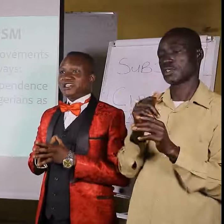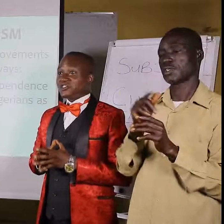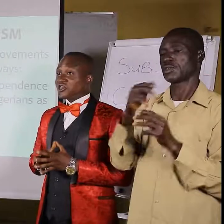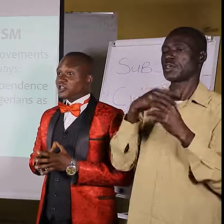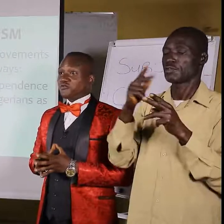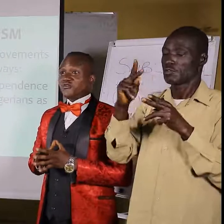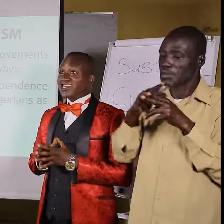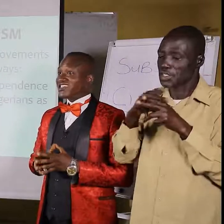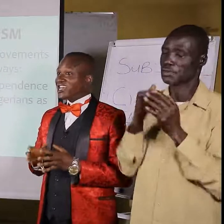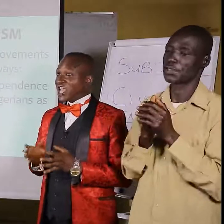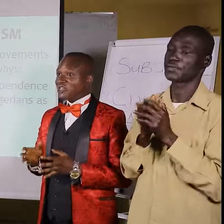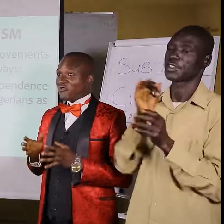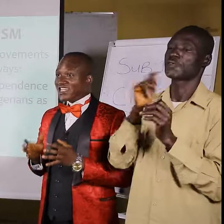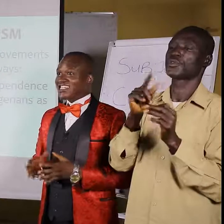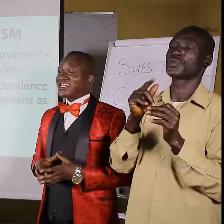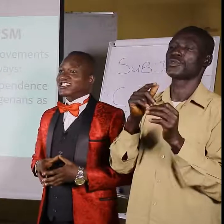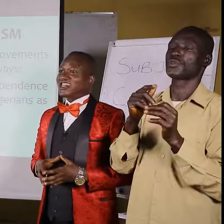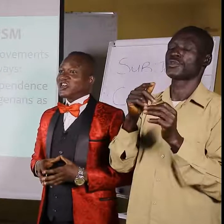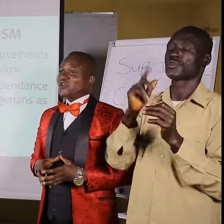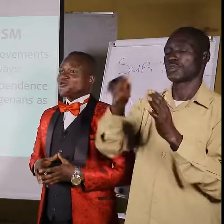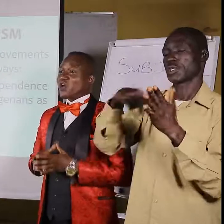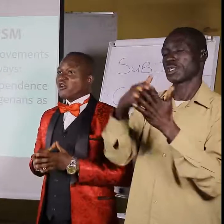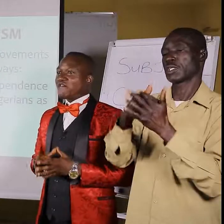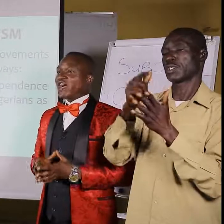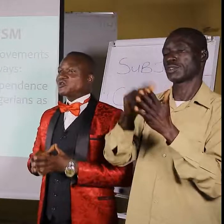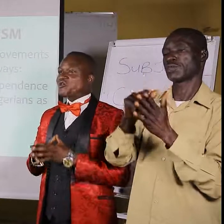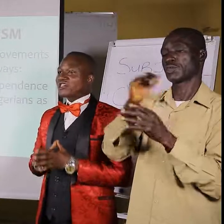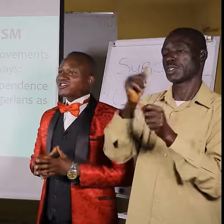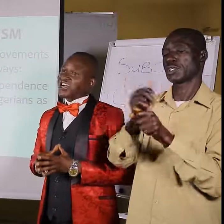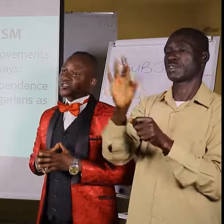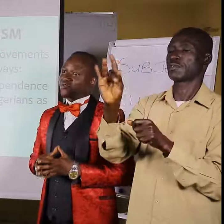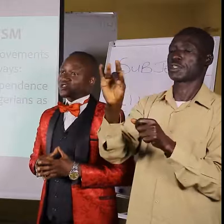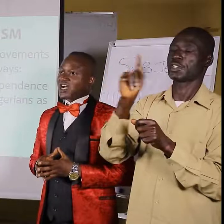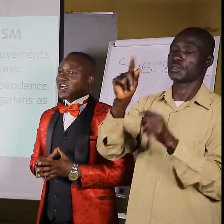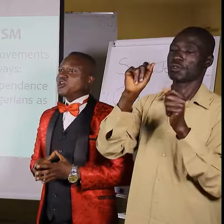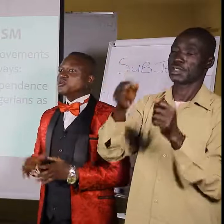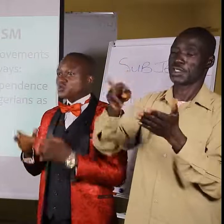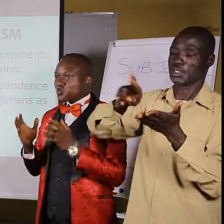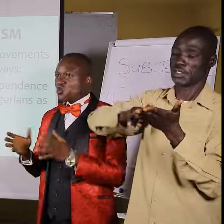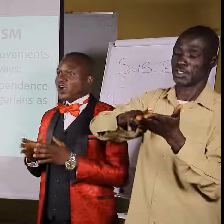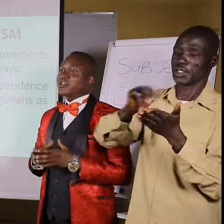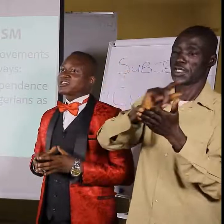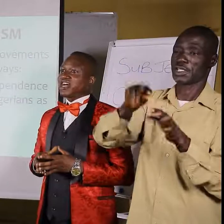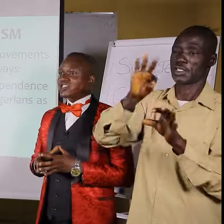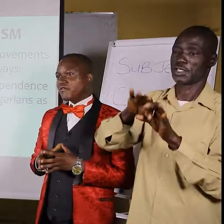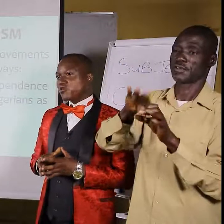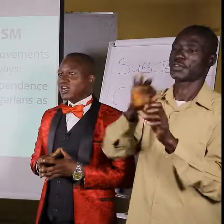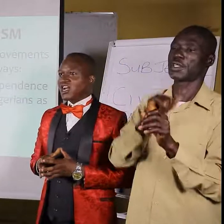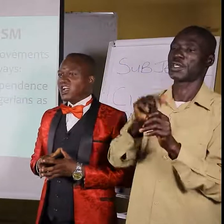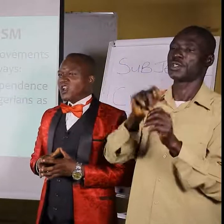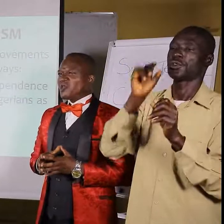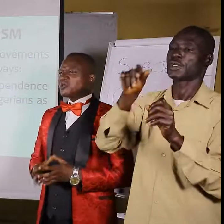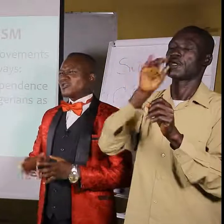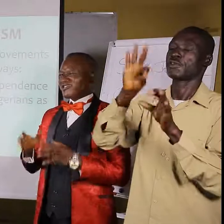as a Nigerian, if you have attained the age of 18 years, you are qualified to register as a voter. You should go and register as a